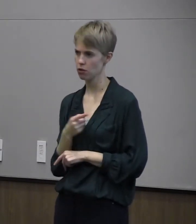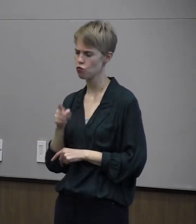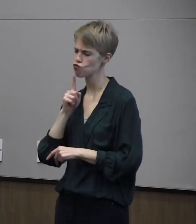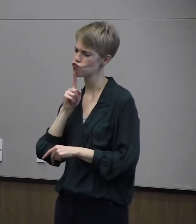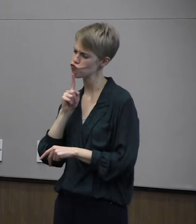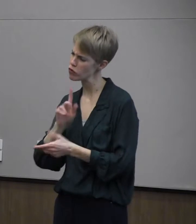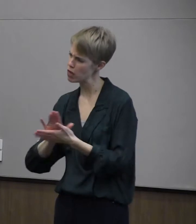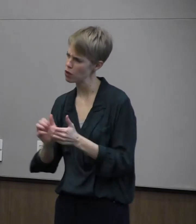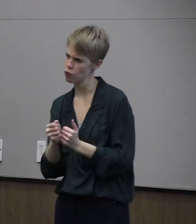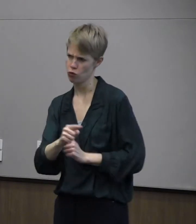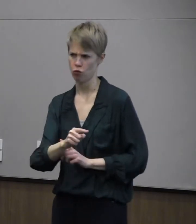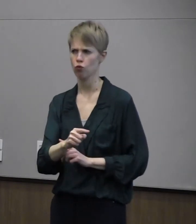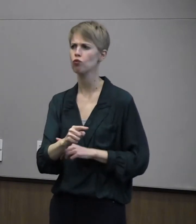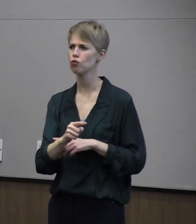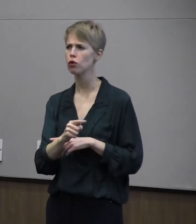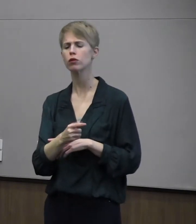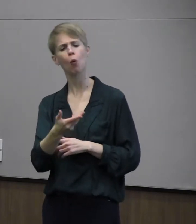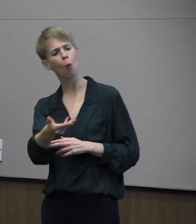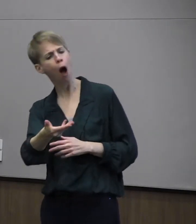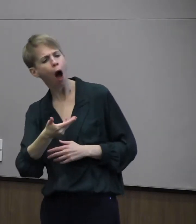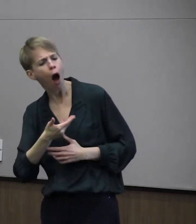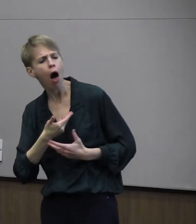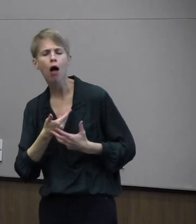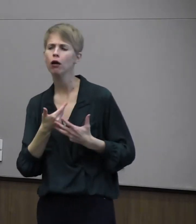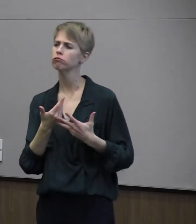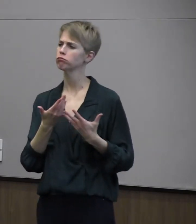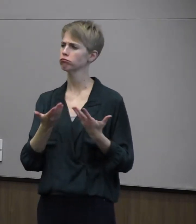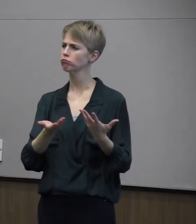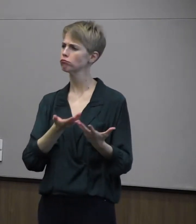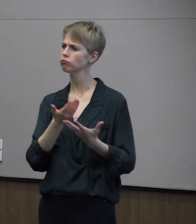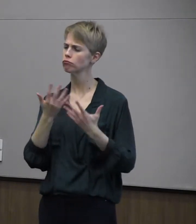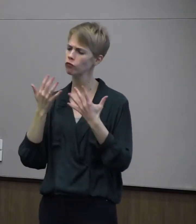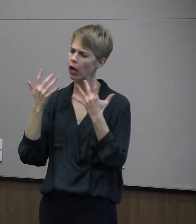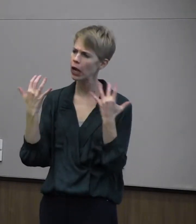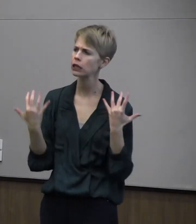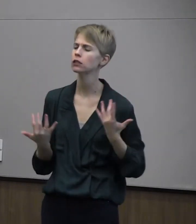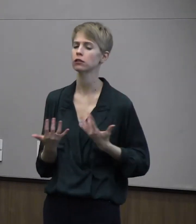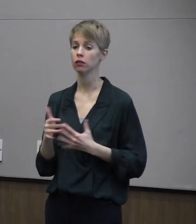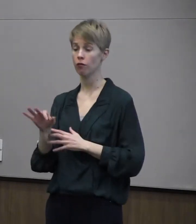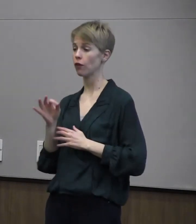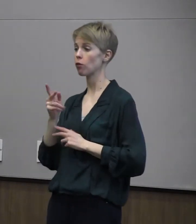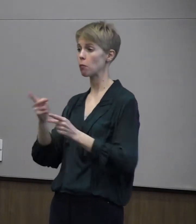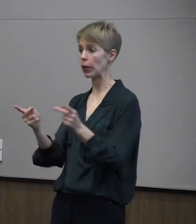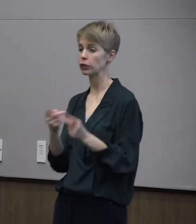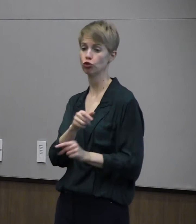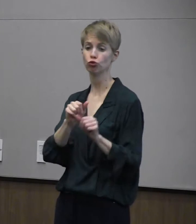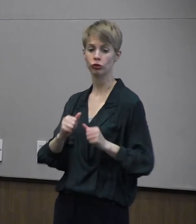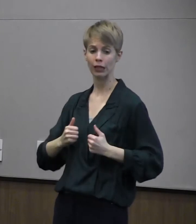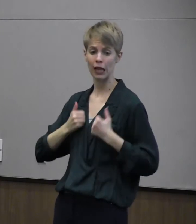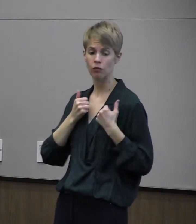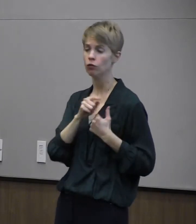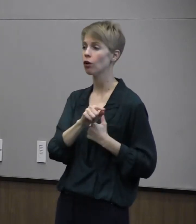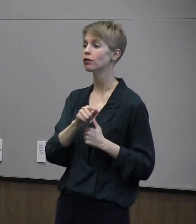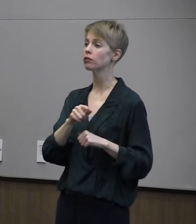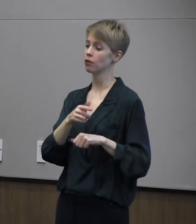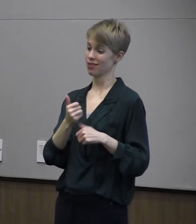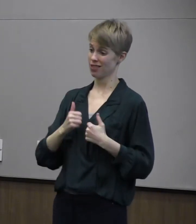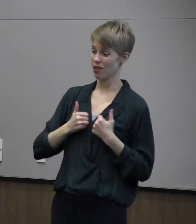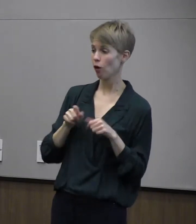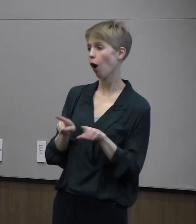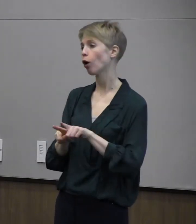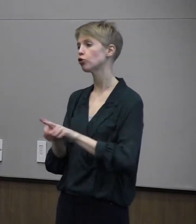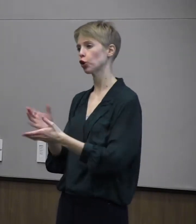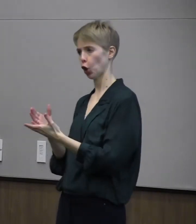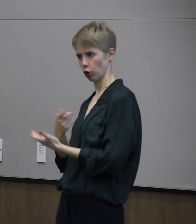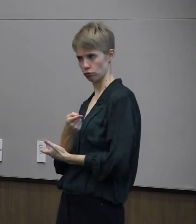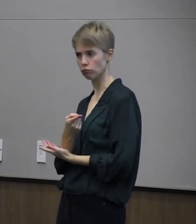Lizzie. He made her feel so welcome. He had found a place for her to live where she could have kitchen privileges. When we left him,